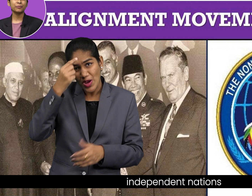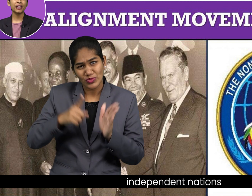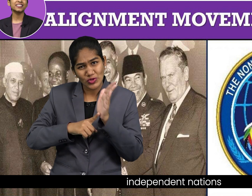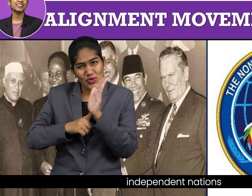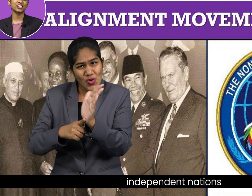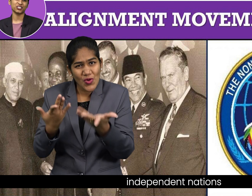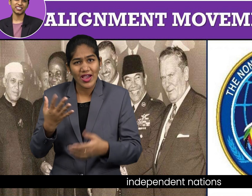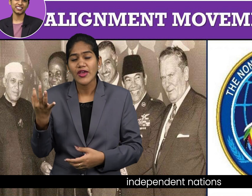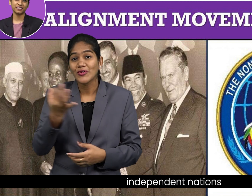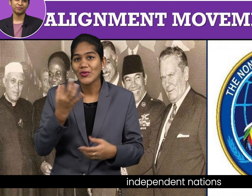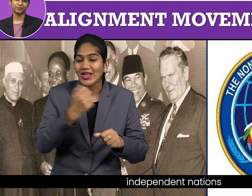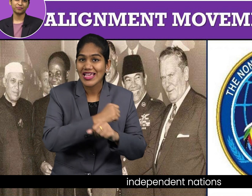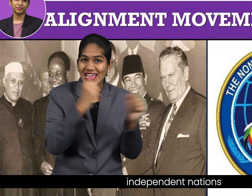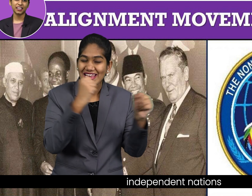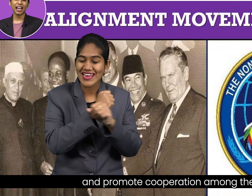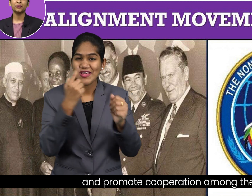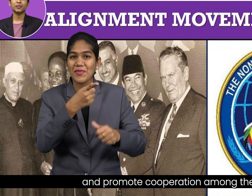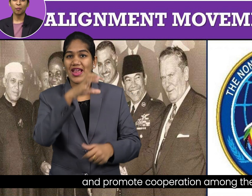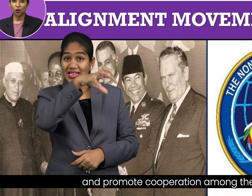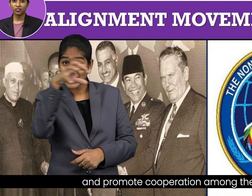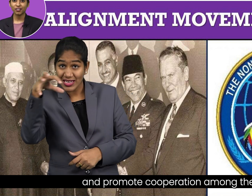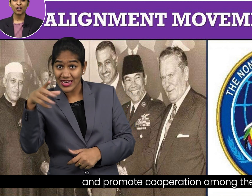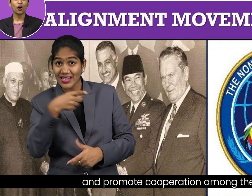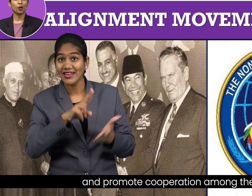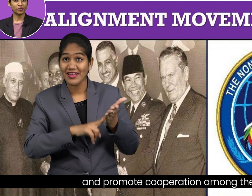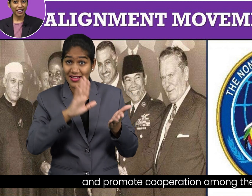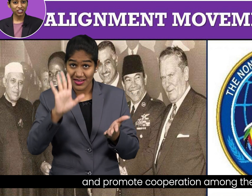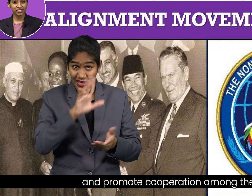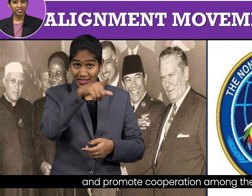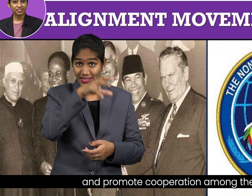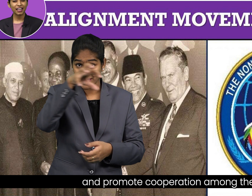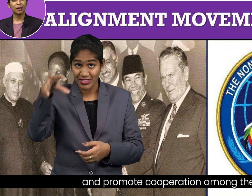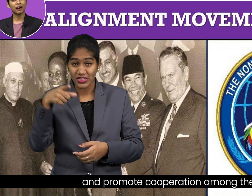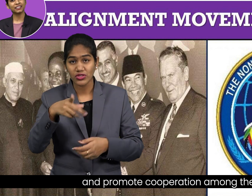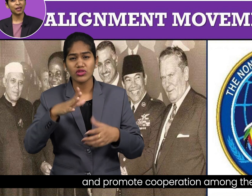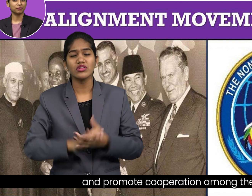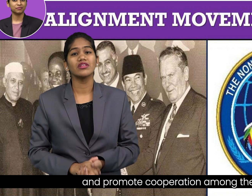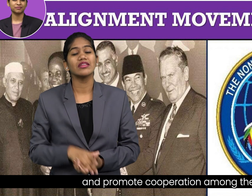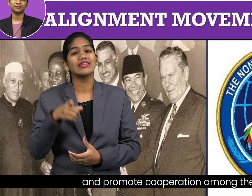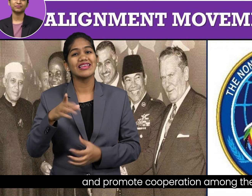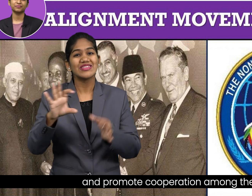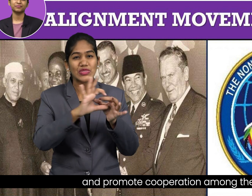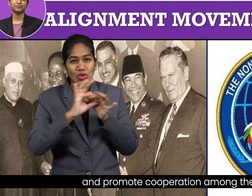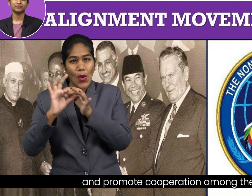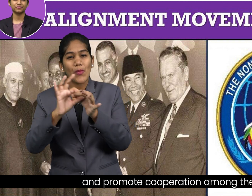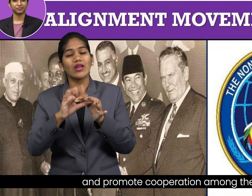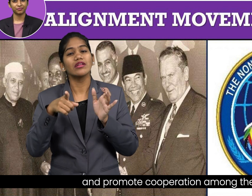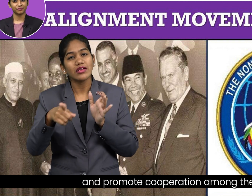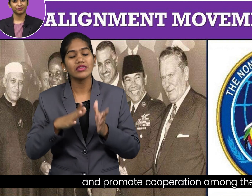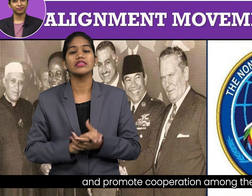independent nations and promote cooperation among them.